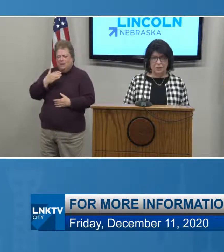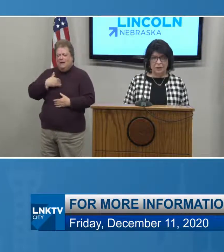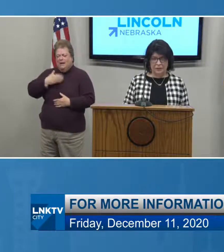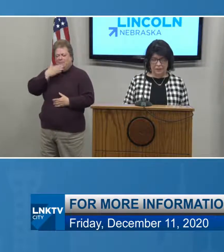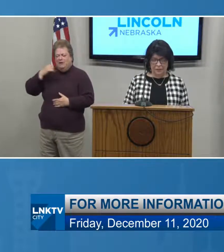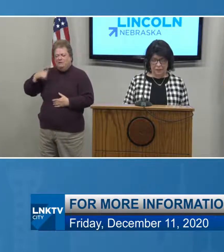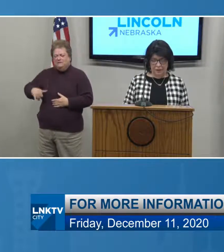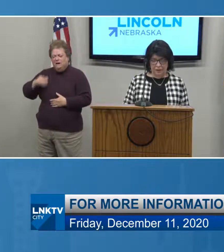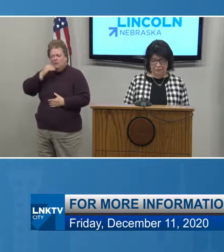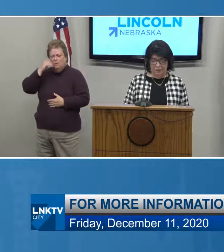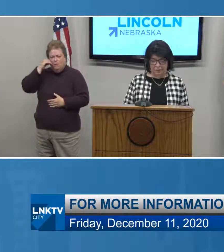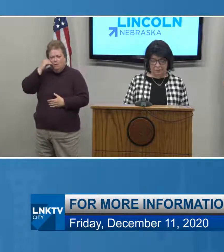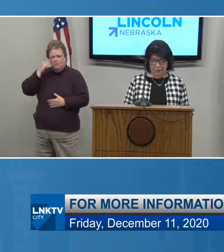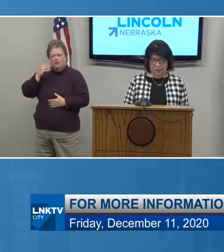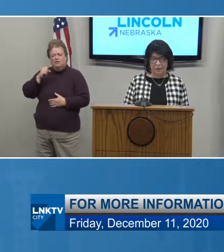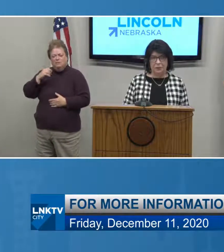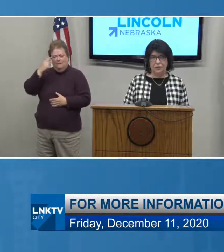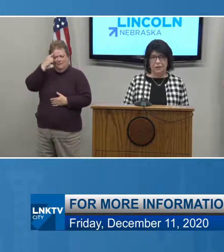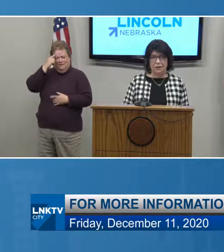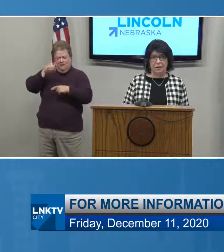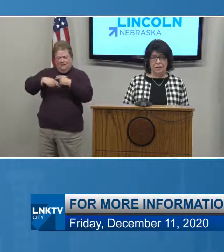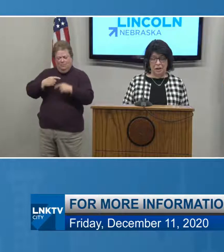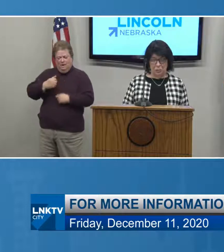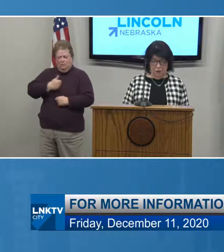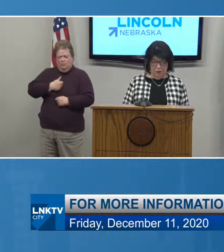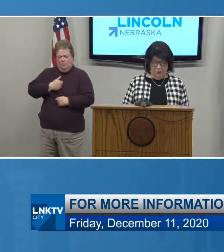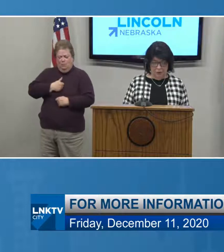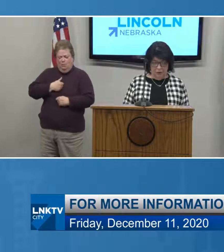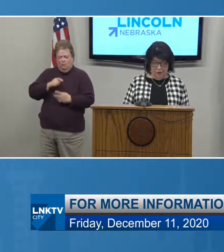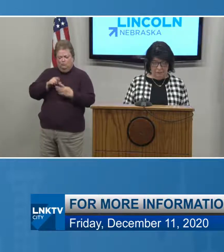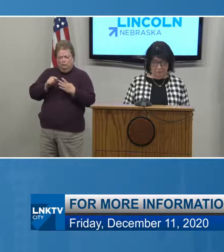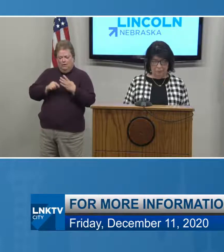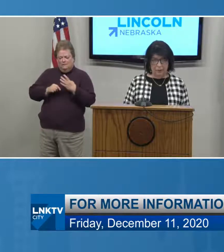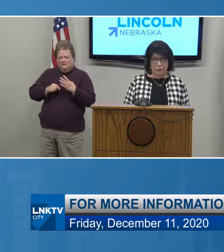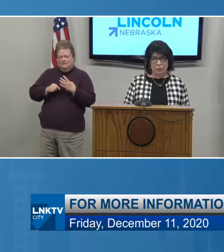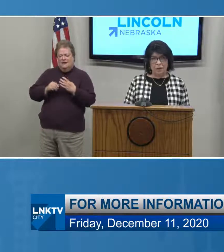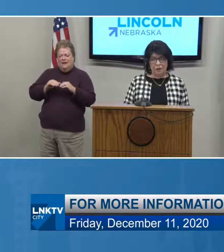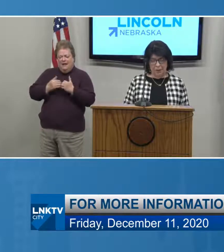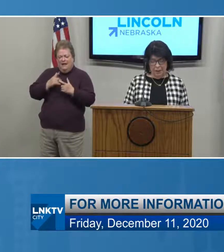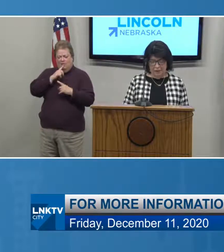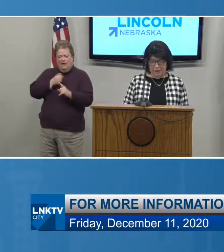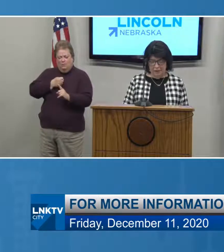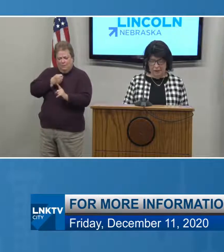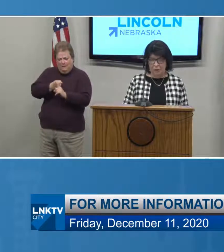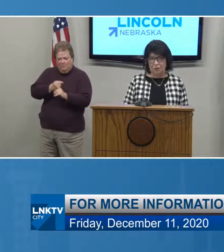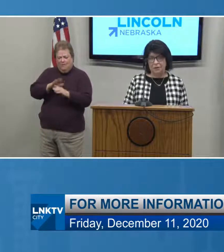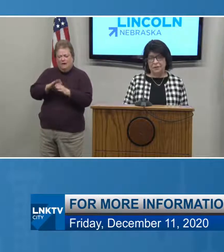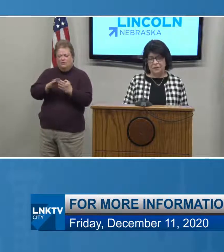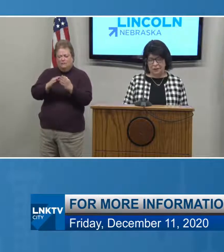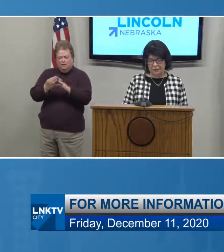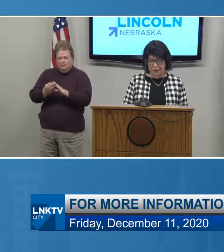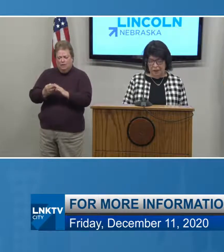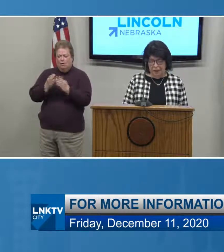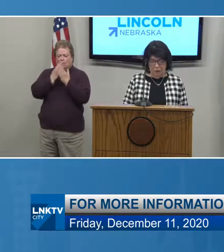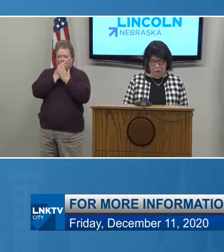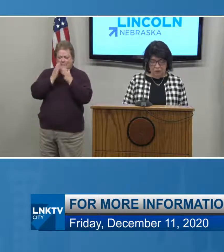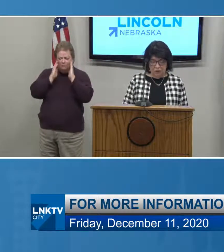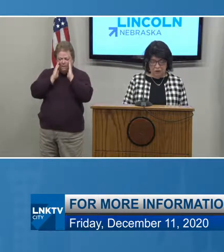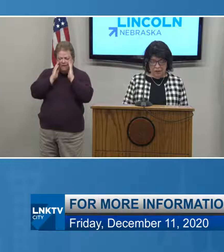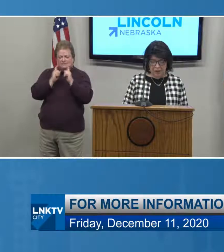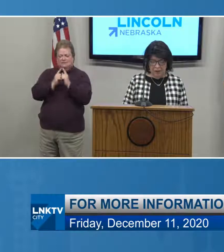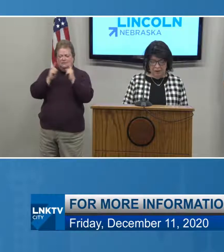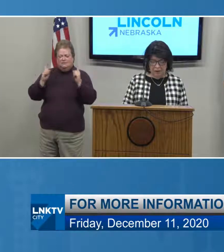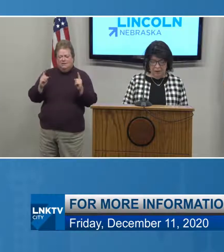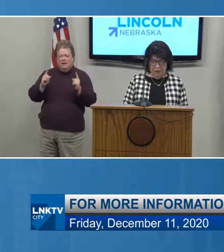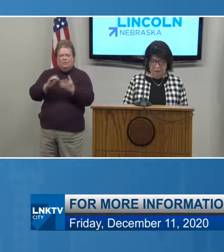personal choices can affect many others in our community. Wearing a mask, keeping your distance, and washing